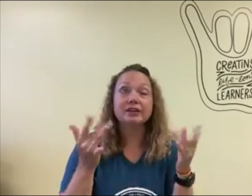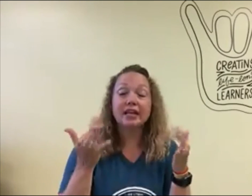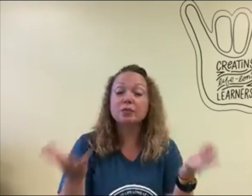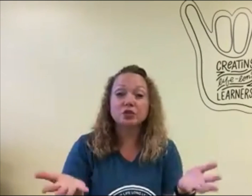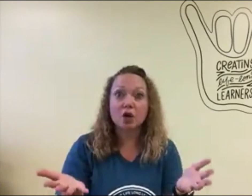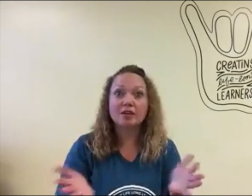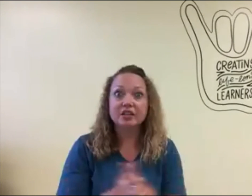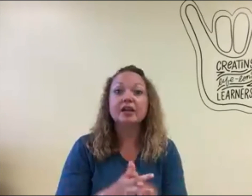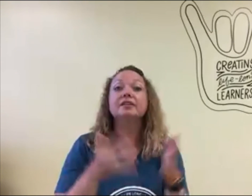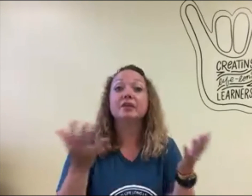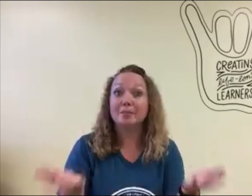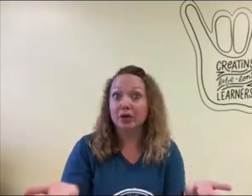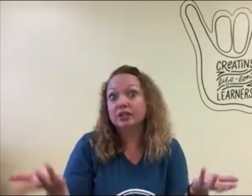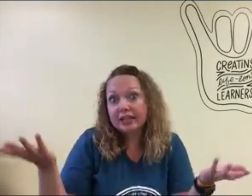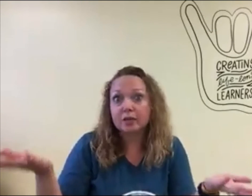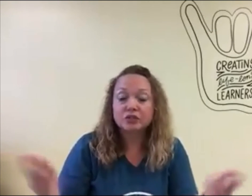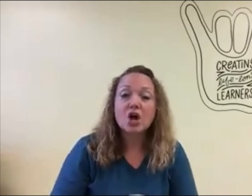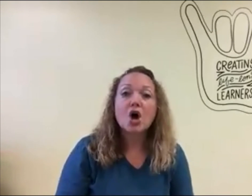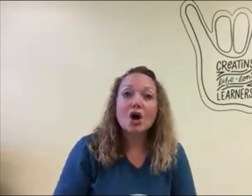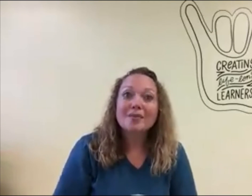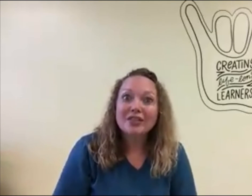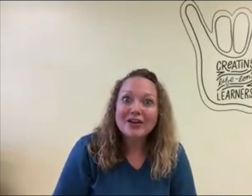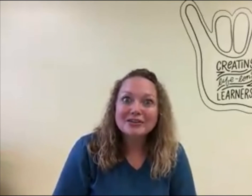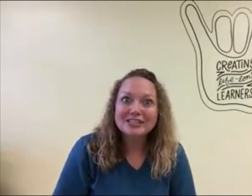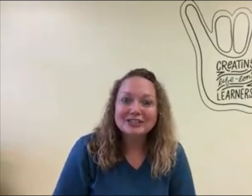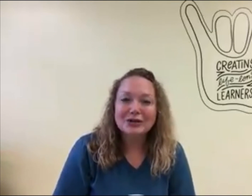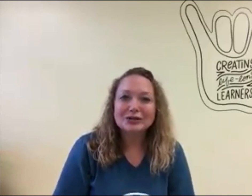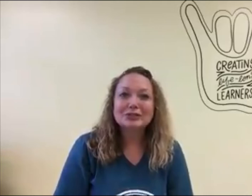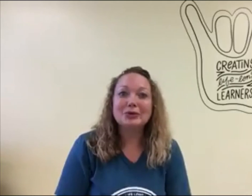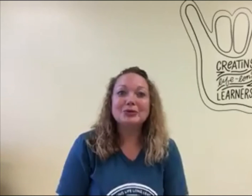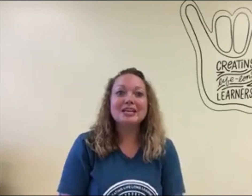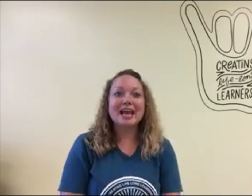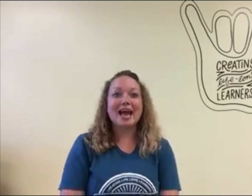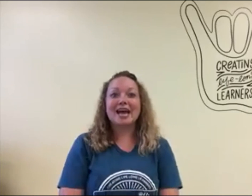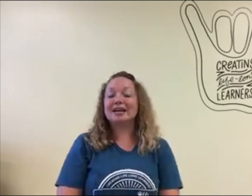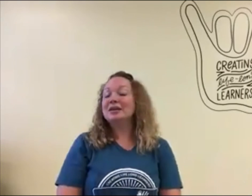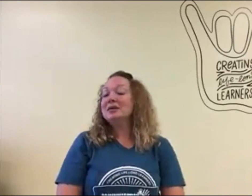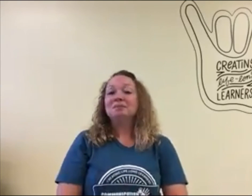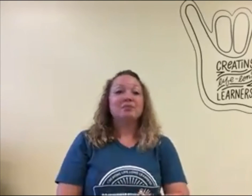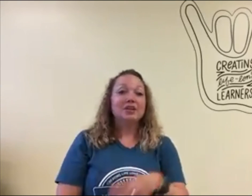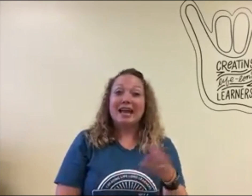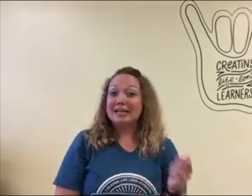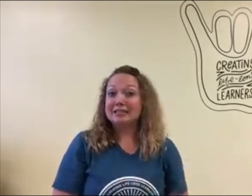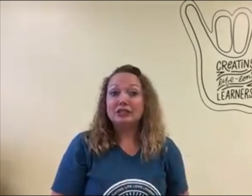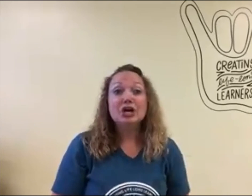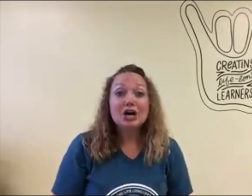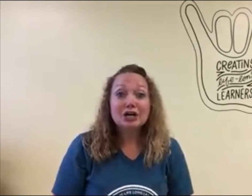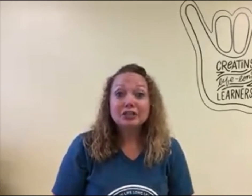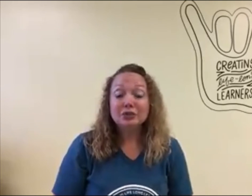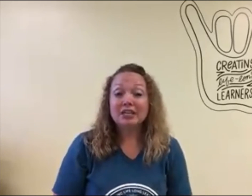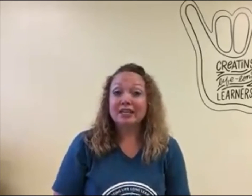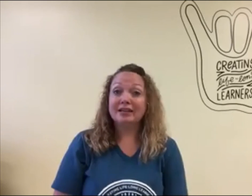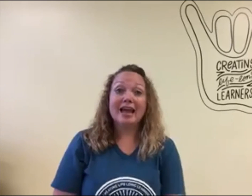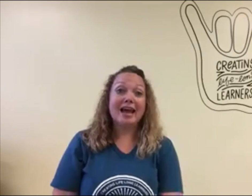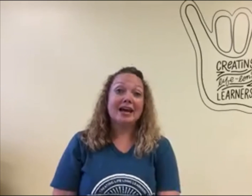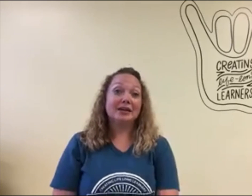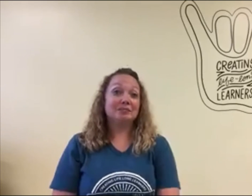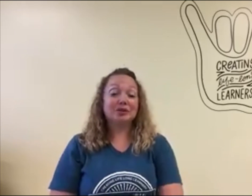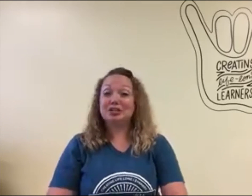month, different bugs, animals, all month long to this song. So you can add cats and dogs, you can add brushing your teeth,